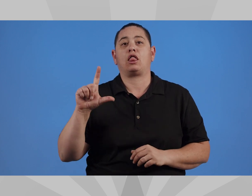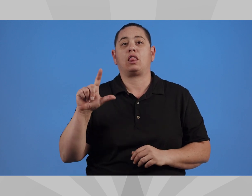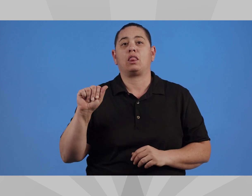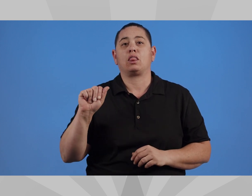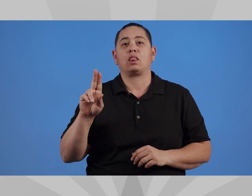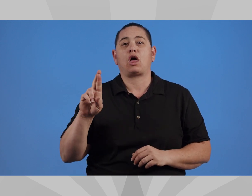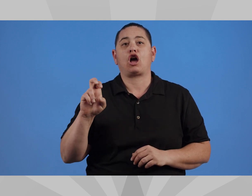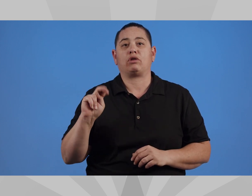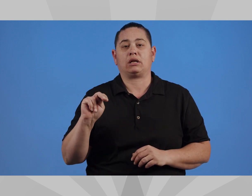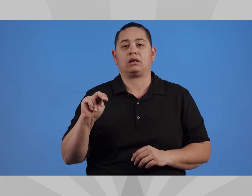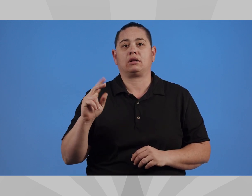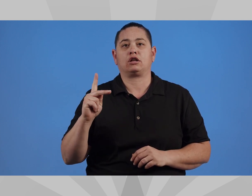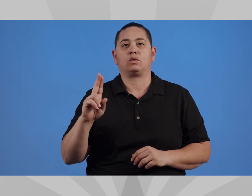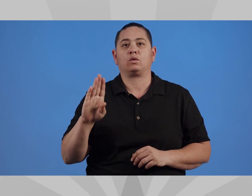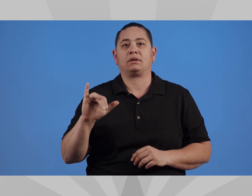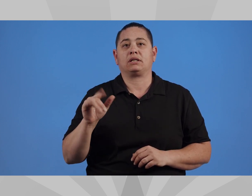Biography.